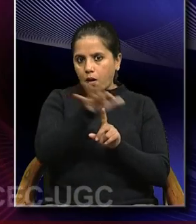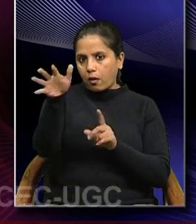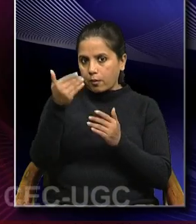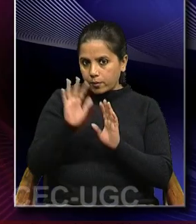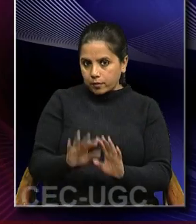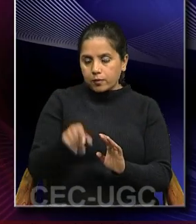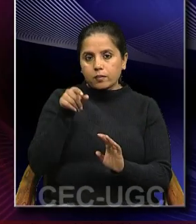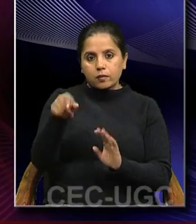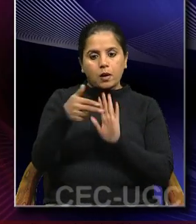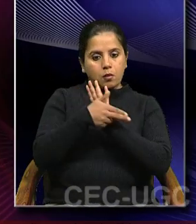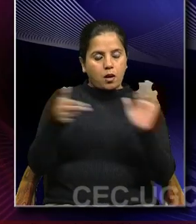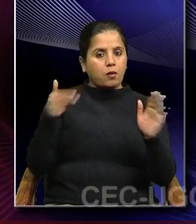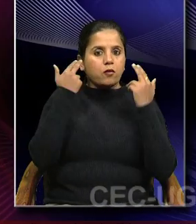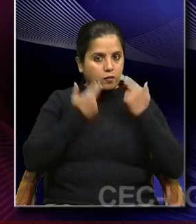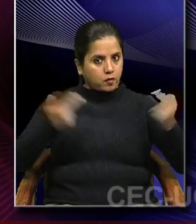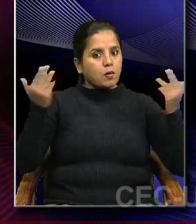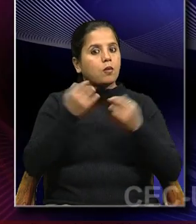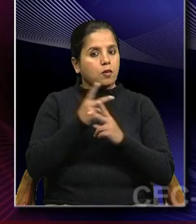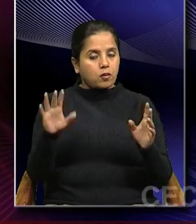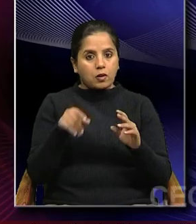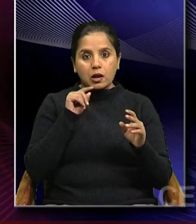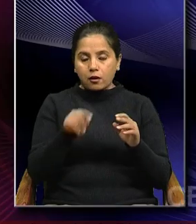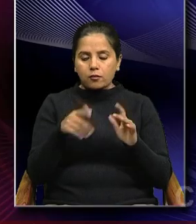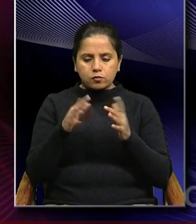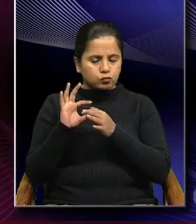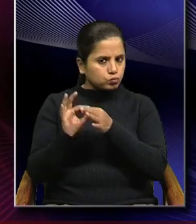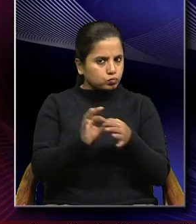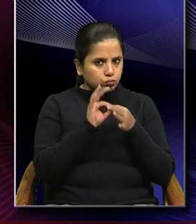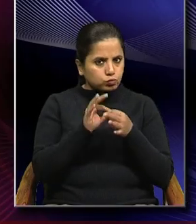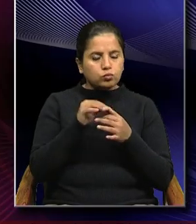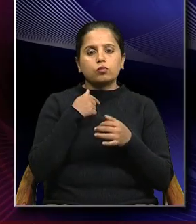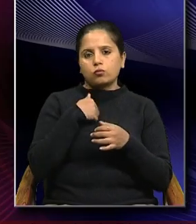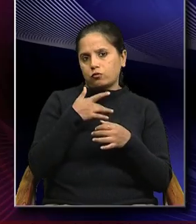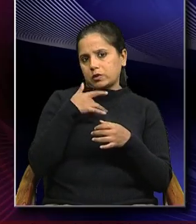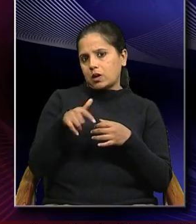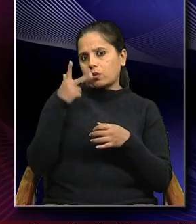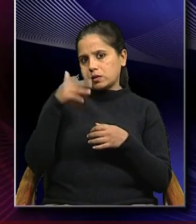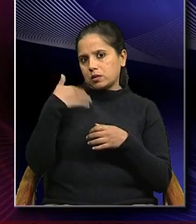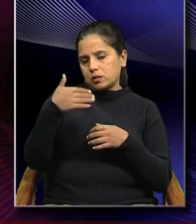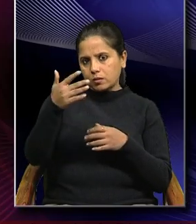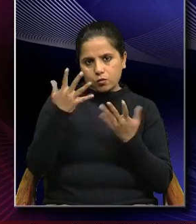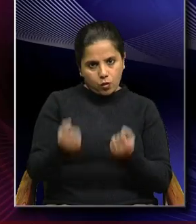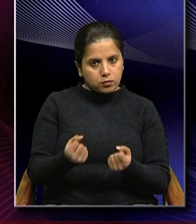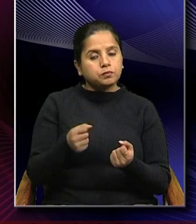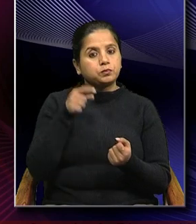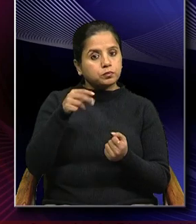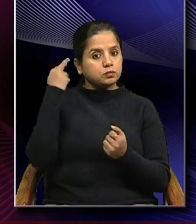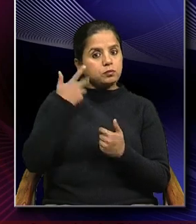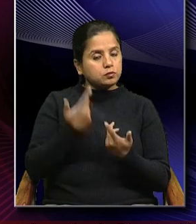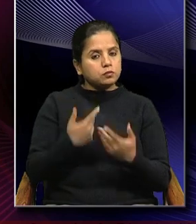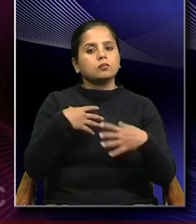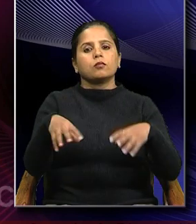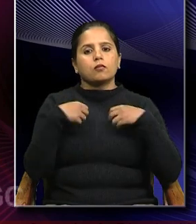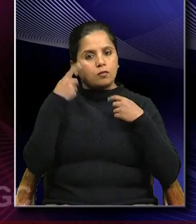the image of its brand. So that synergetic impact is something which we are looking for, and that is why we are adopting